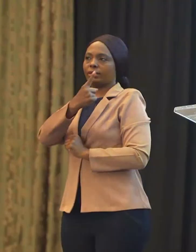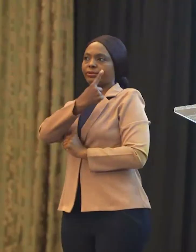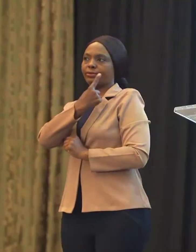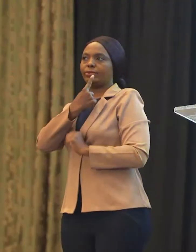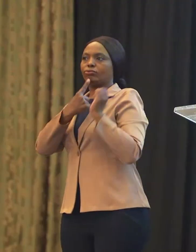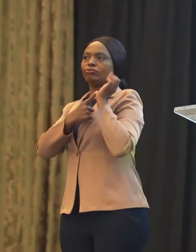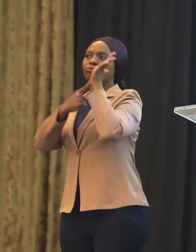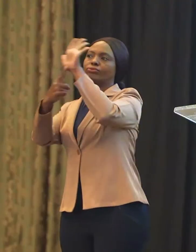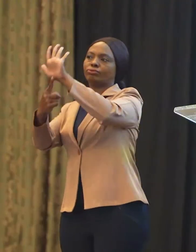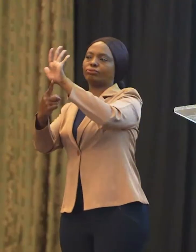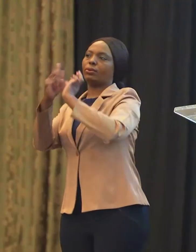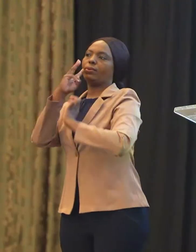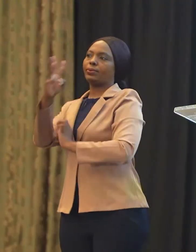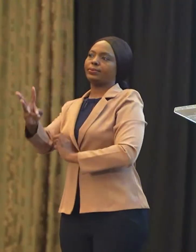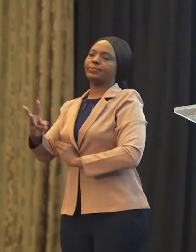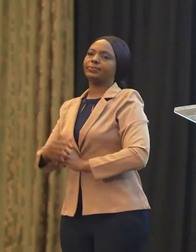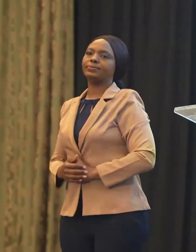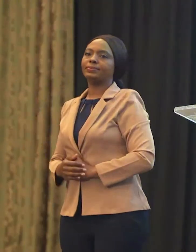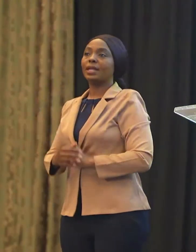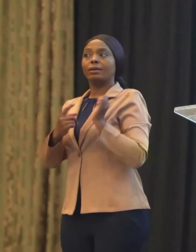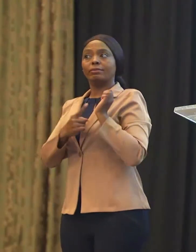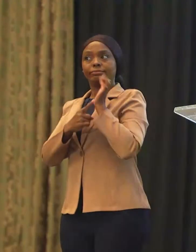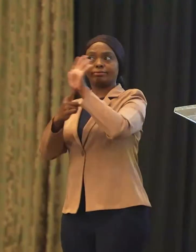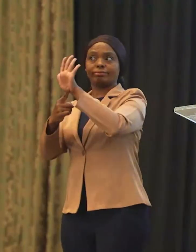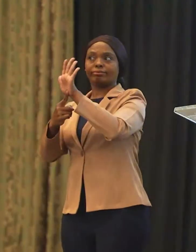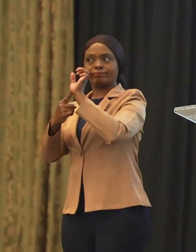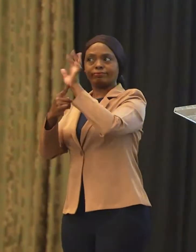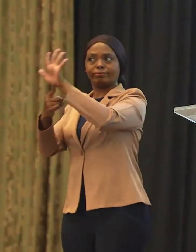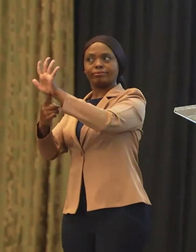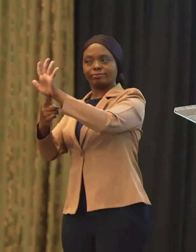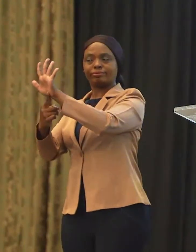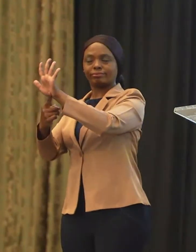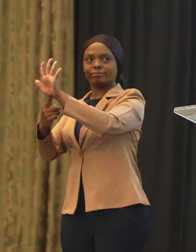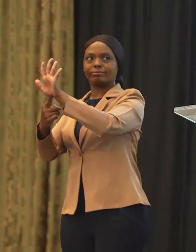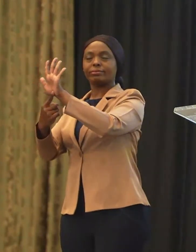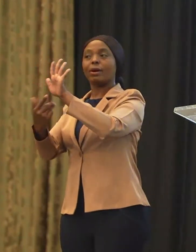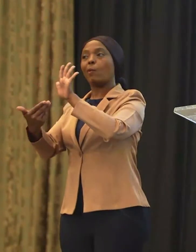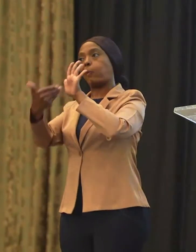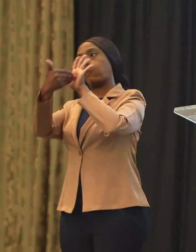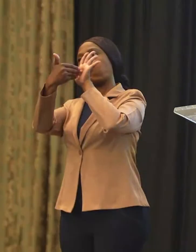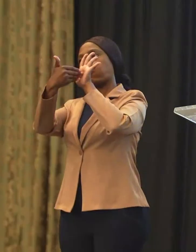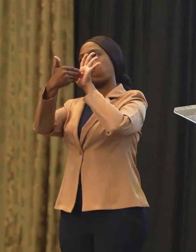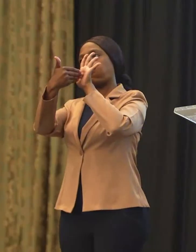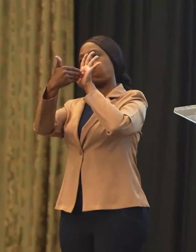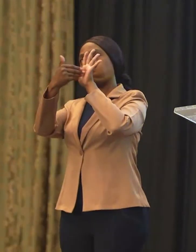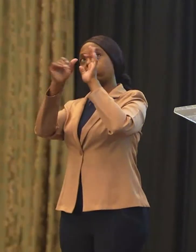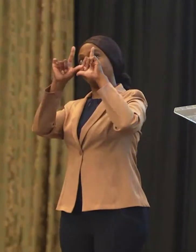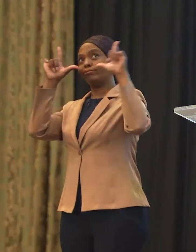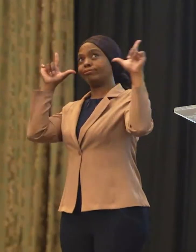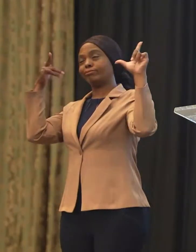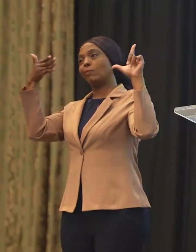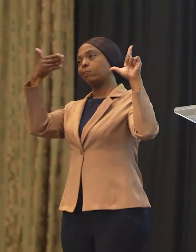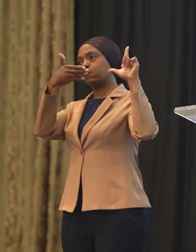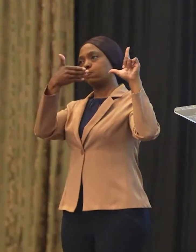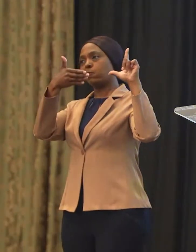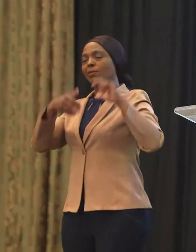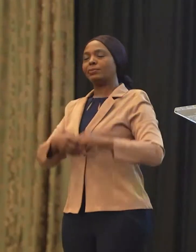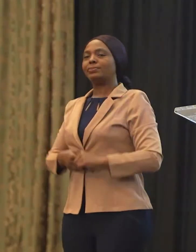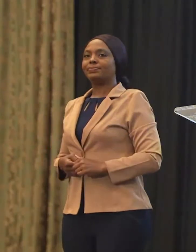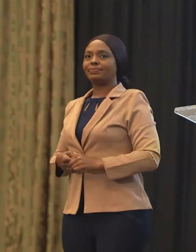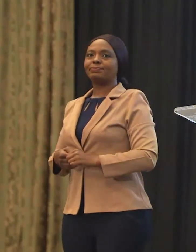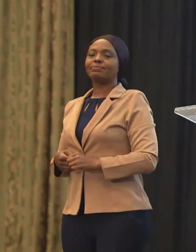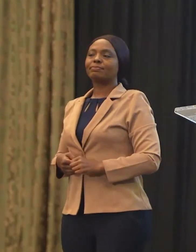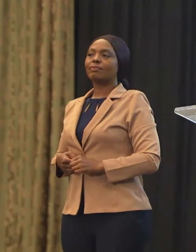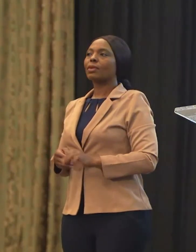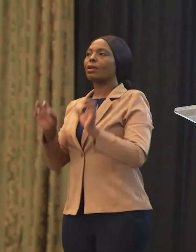coming. It's coming, it's coming, it's coming. There it is. Okay, all right. Let